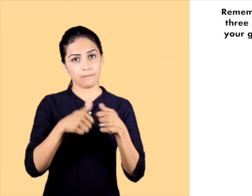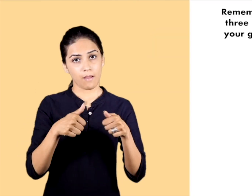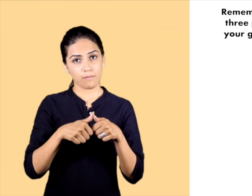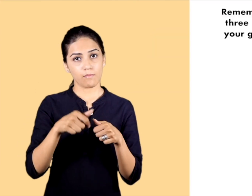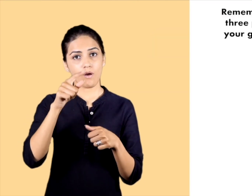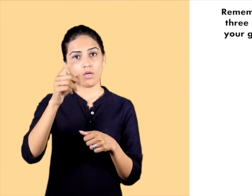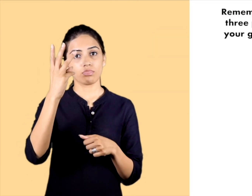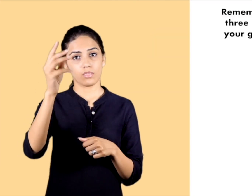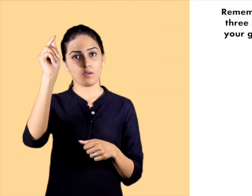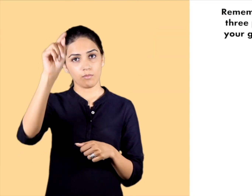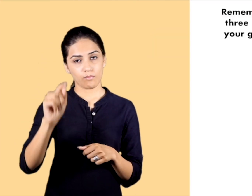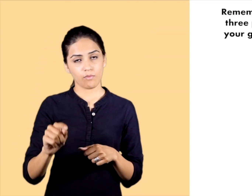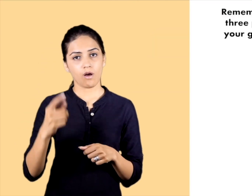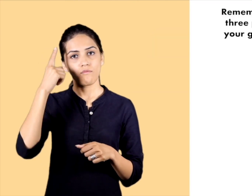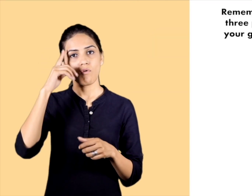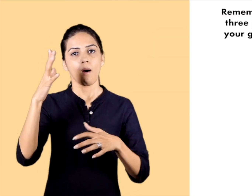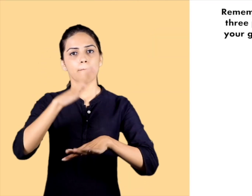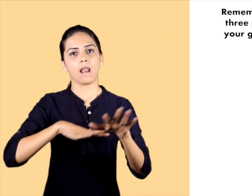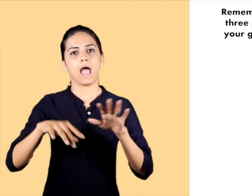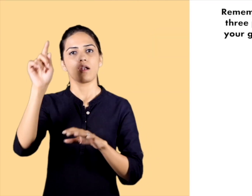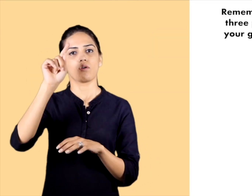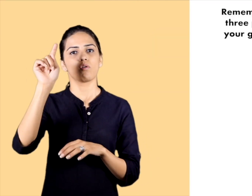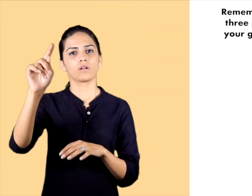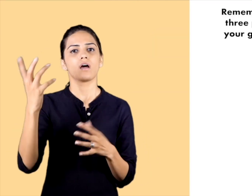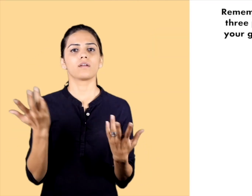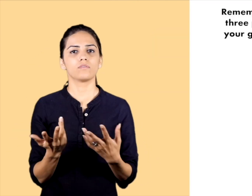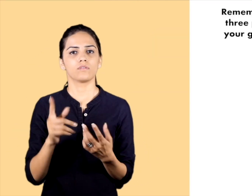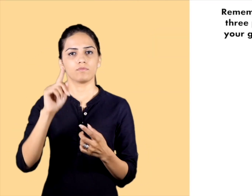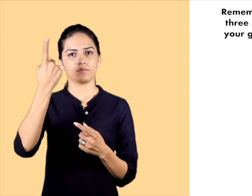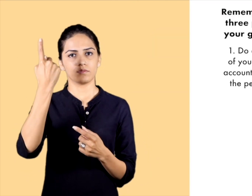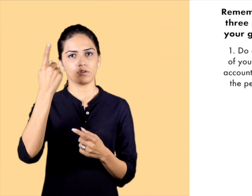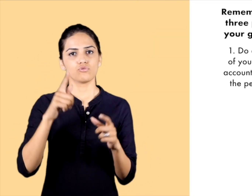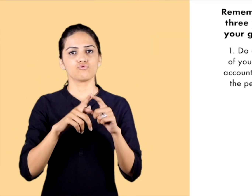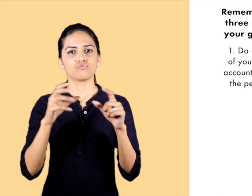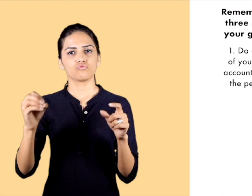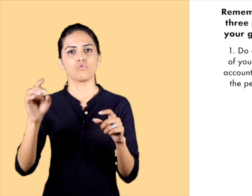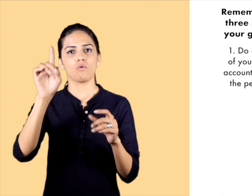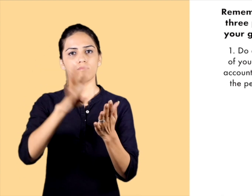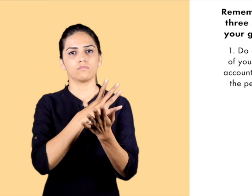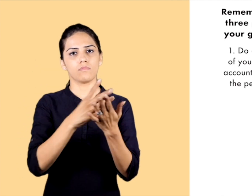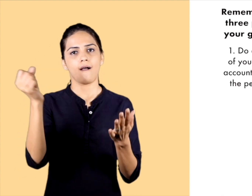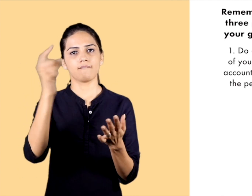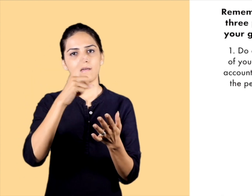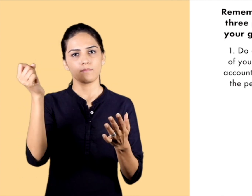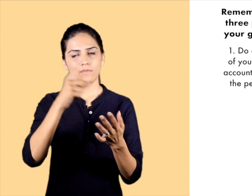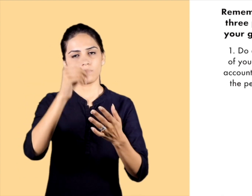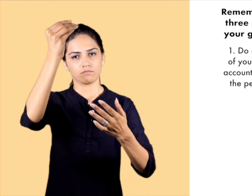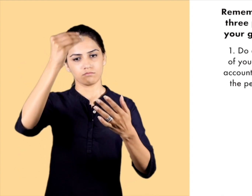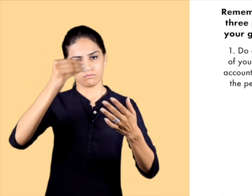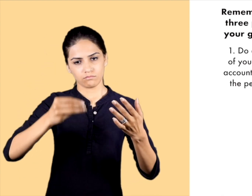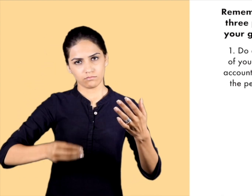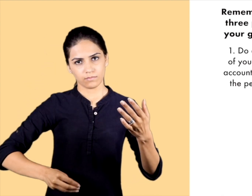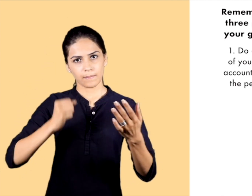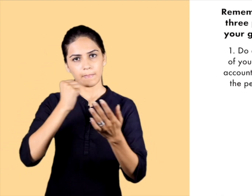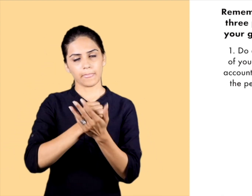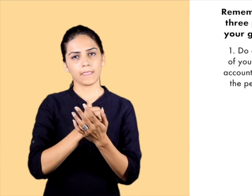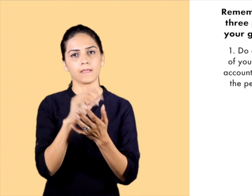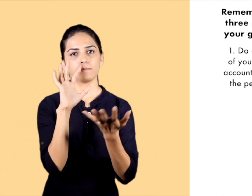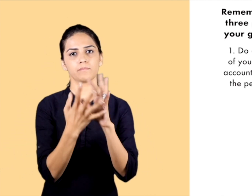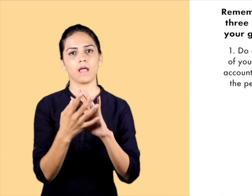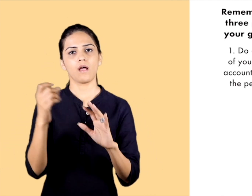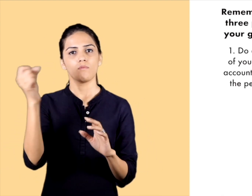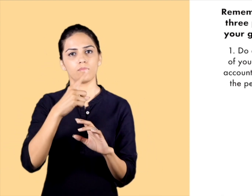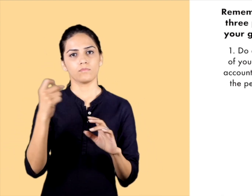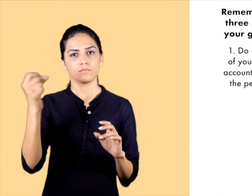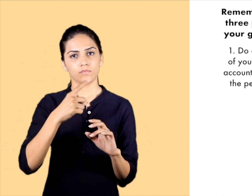you need to plan. Remember the following 3 points for setting your goals and targets. Number 1. Do a monthly breakup of your target,